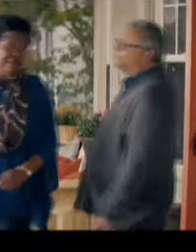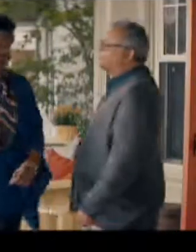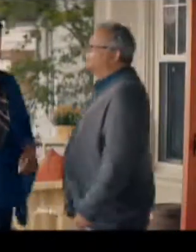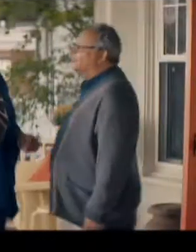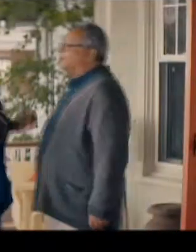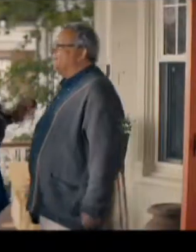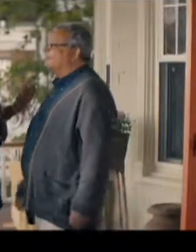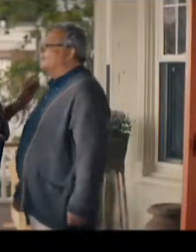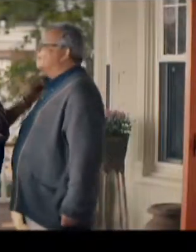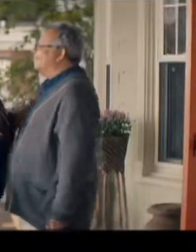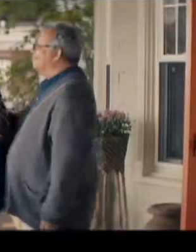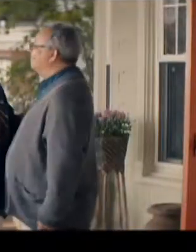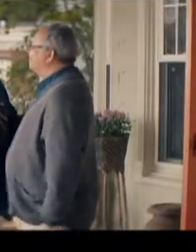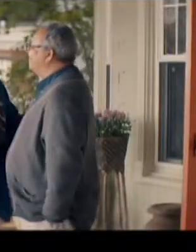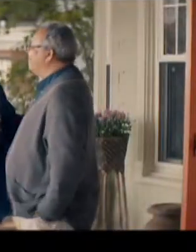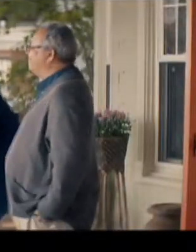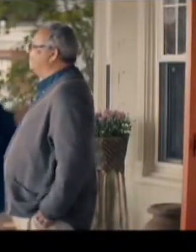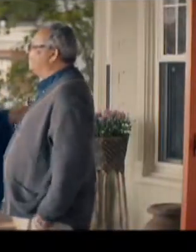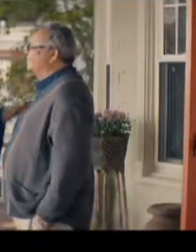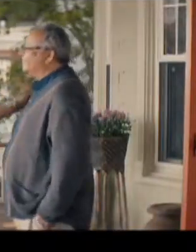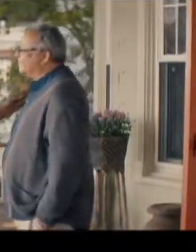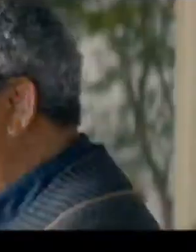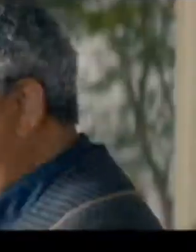Just let me know what I can do to help.